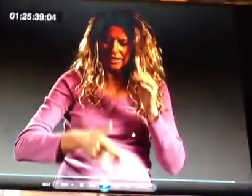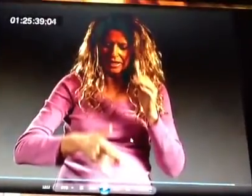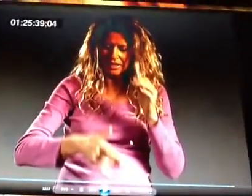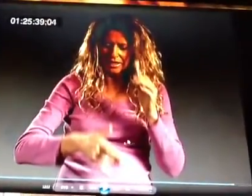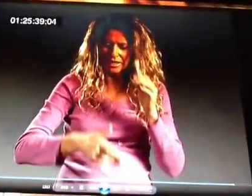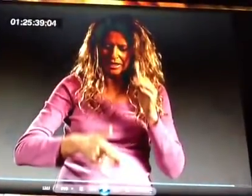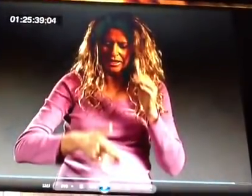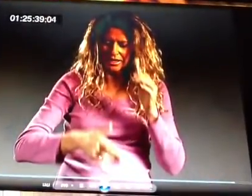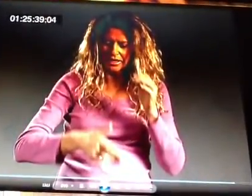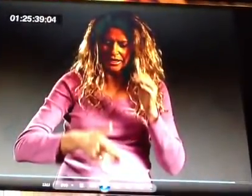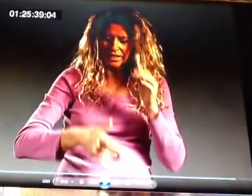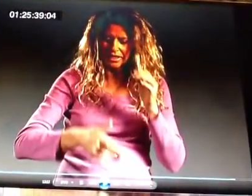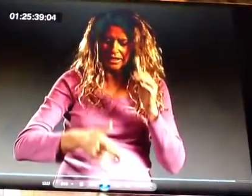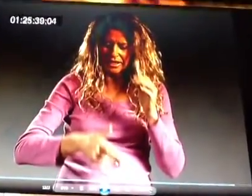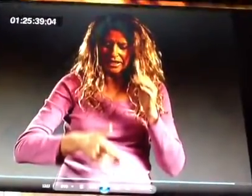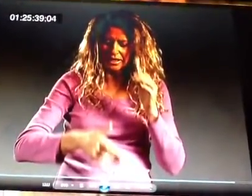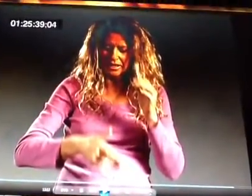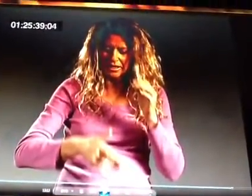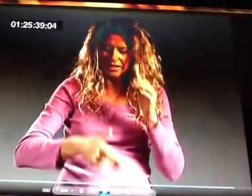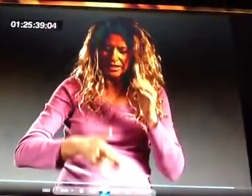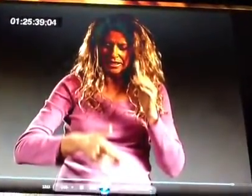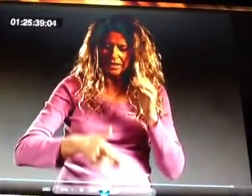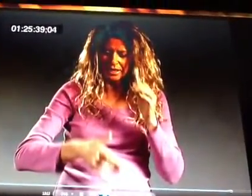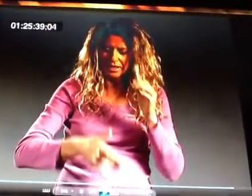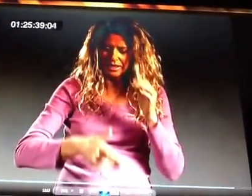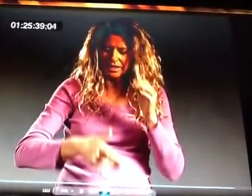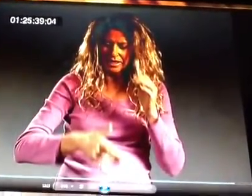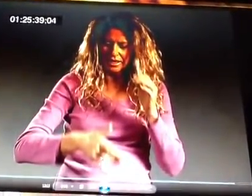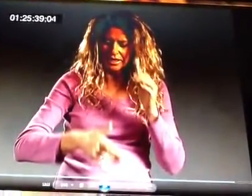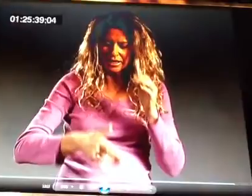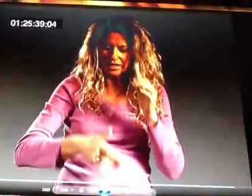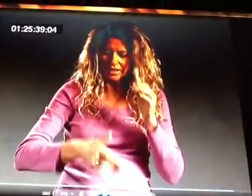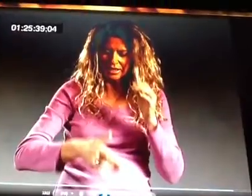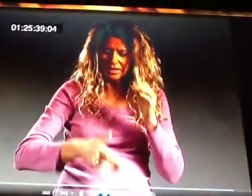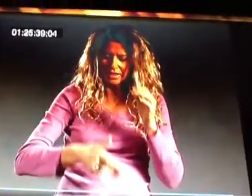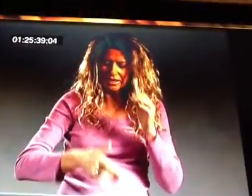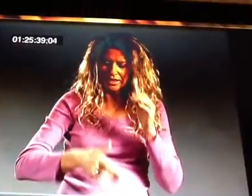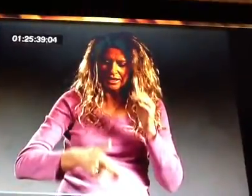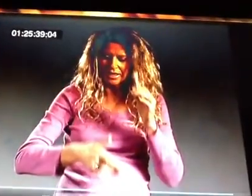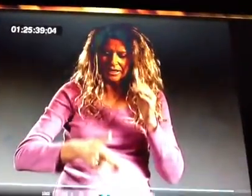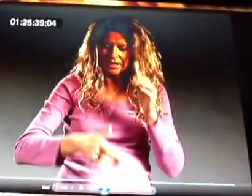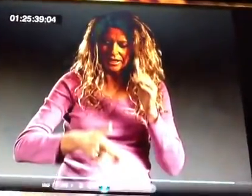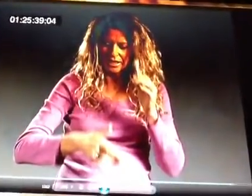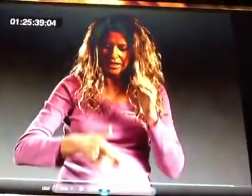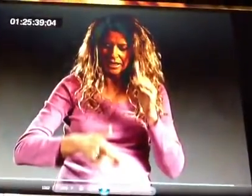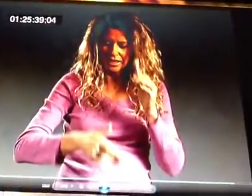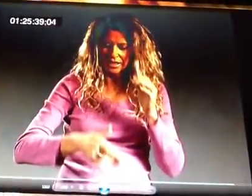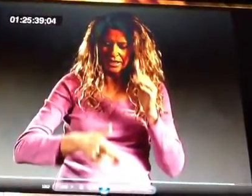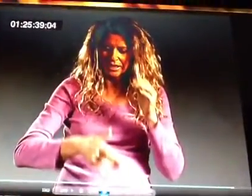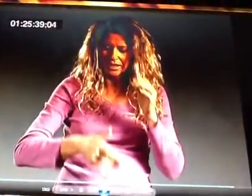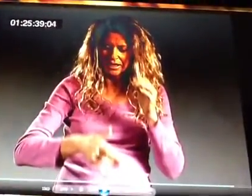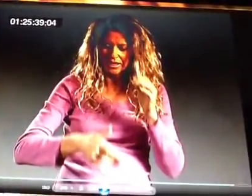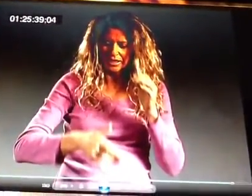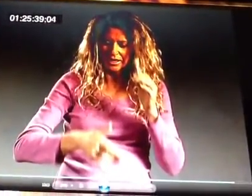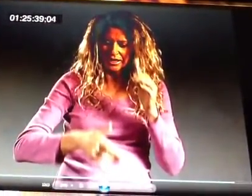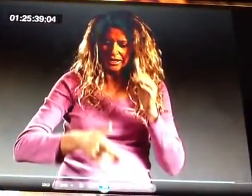it won't grow as correctly. And I remember my mother telling me that, so that's what I did. I spaced the seeds out so there was a lot of empty area